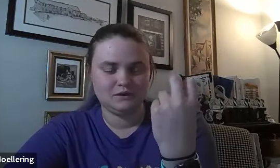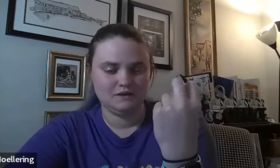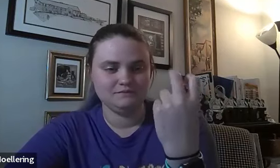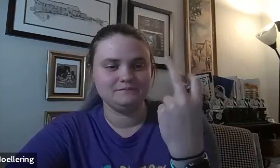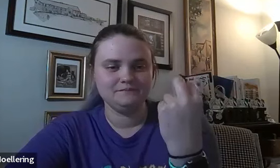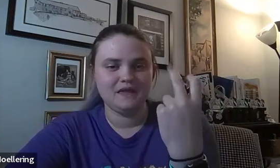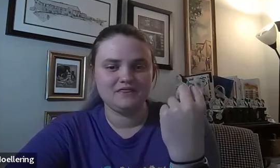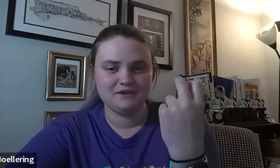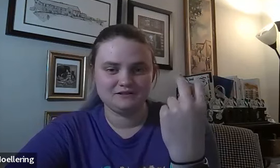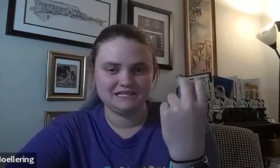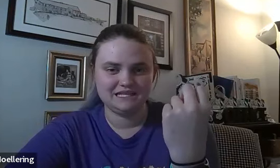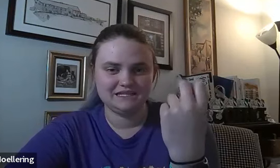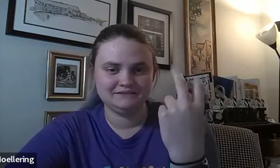12, 13,